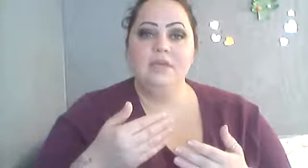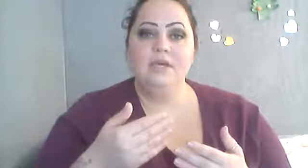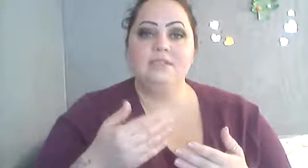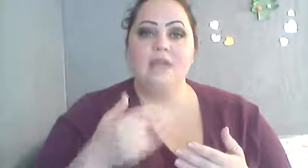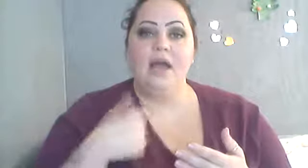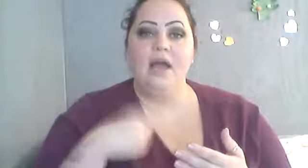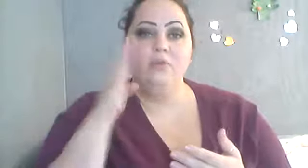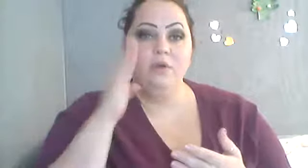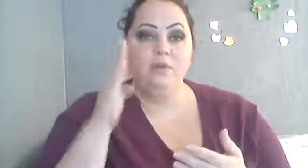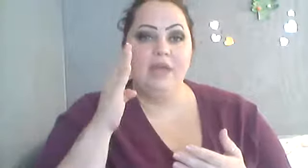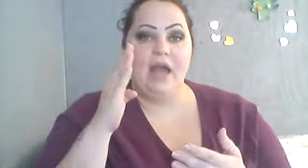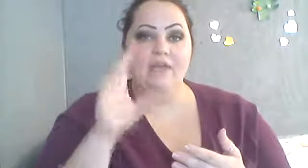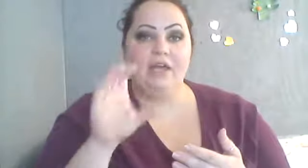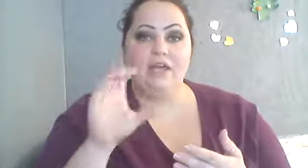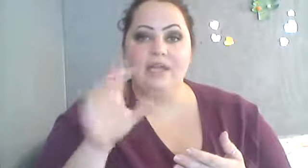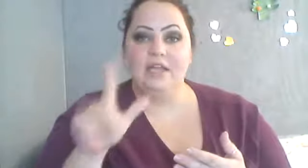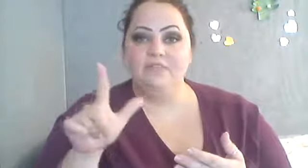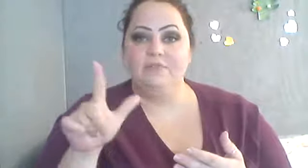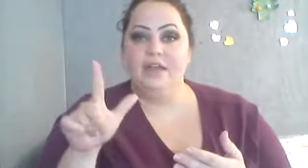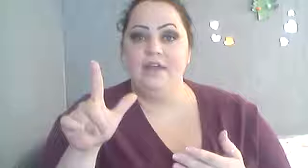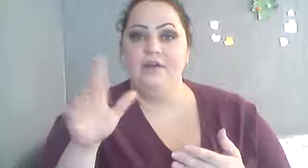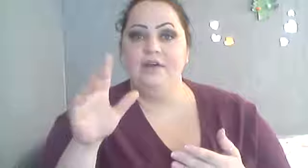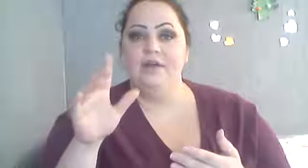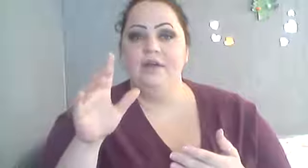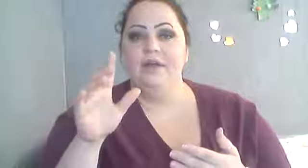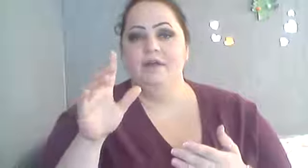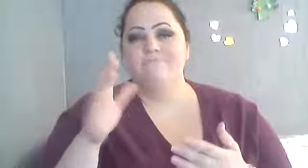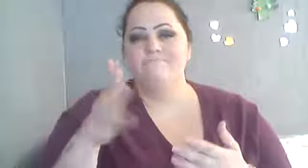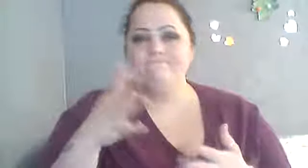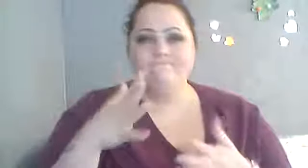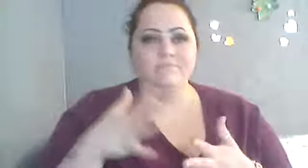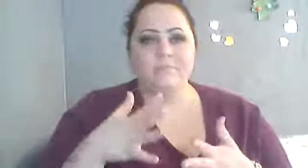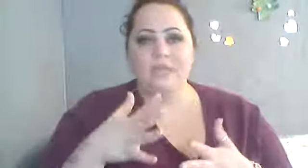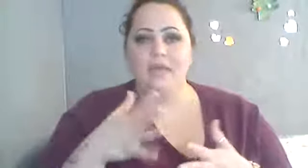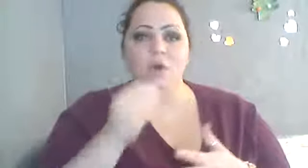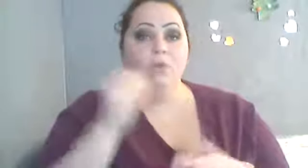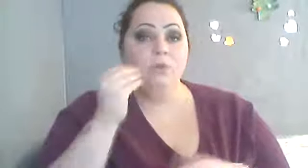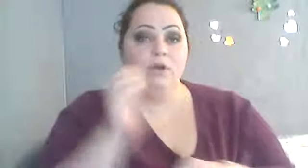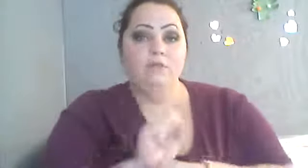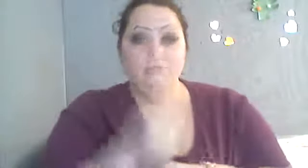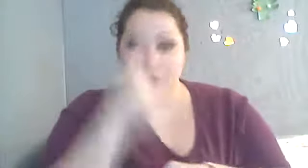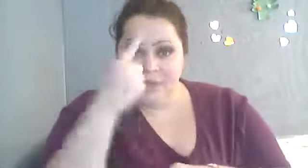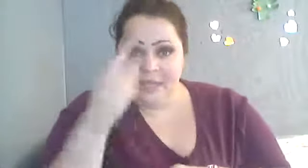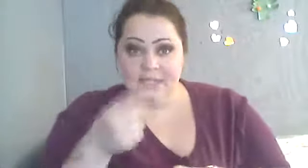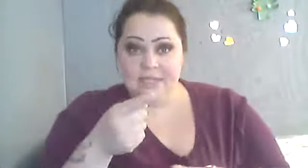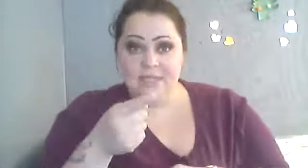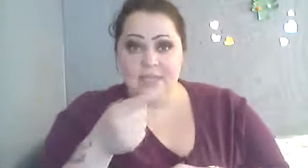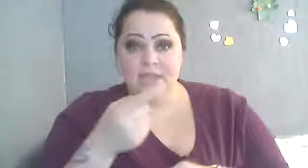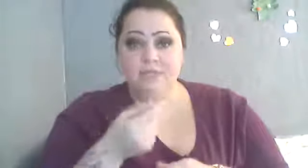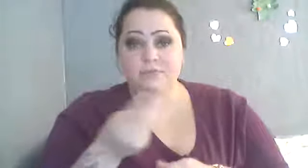because I will be having a classifier like homework for you guys in the next few